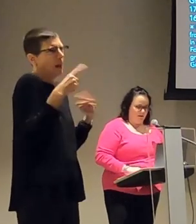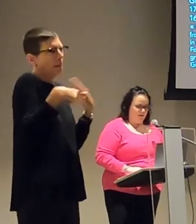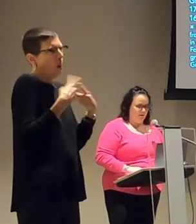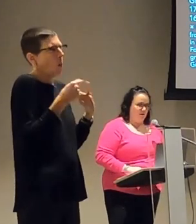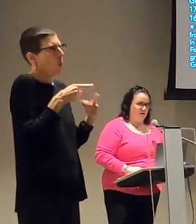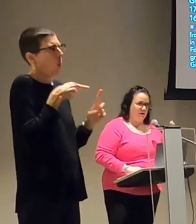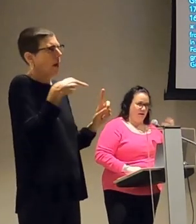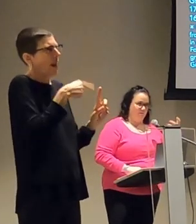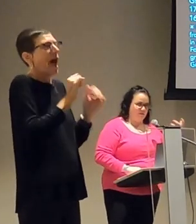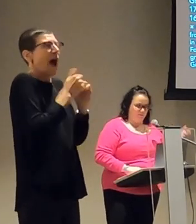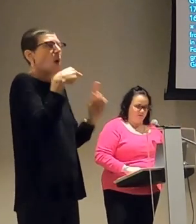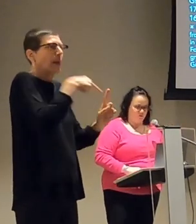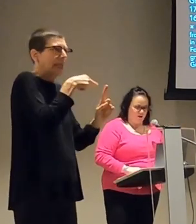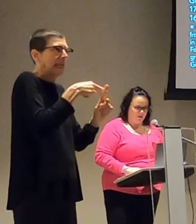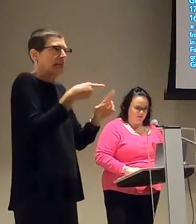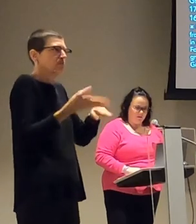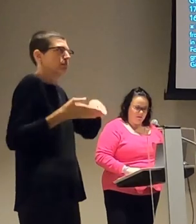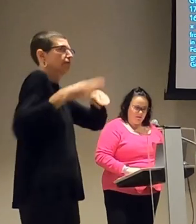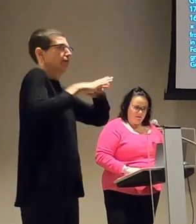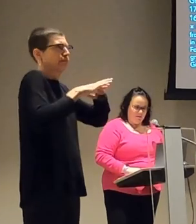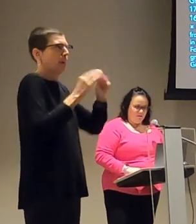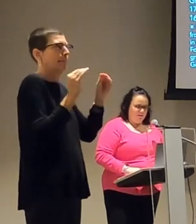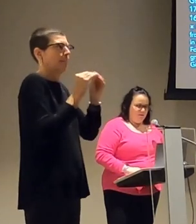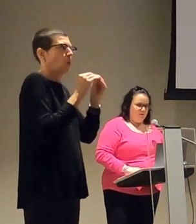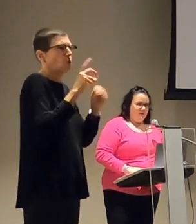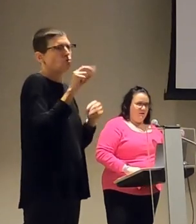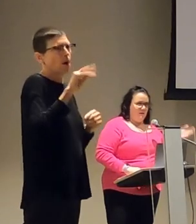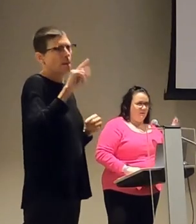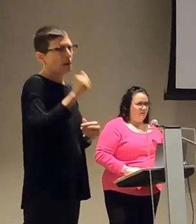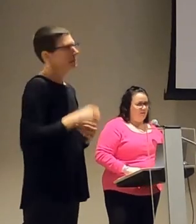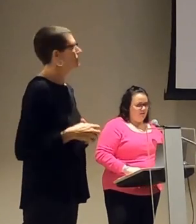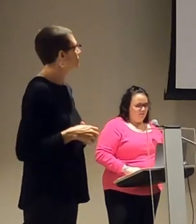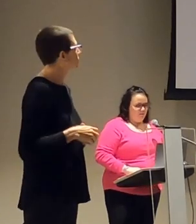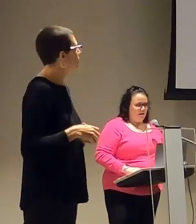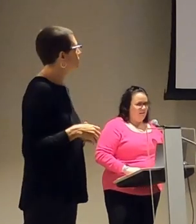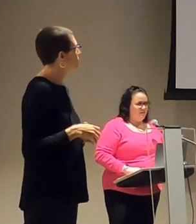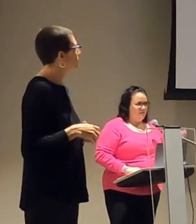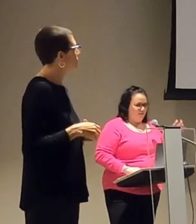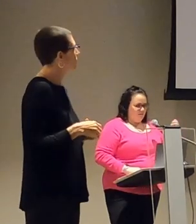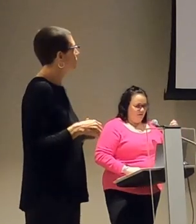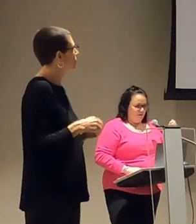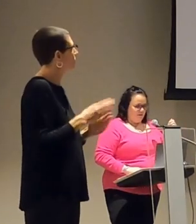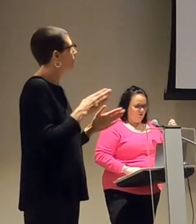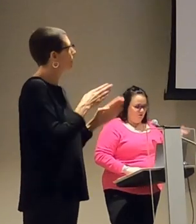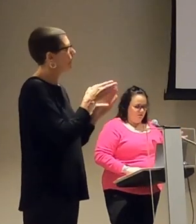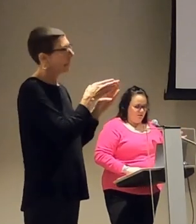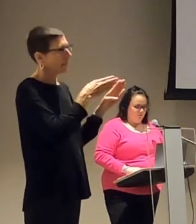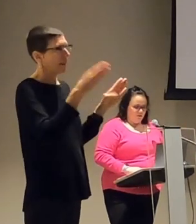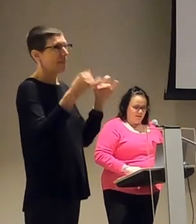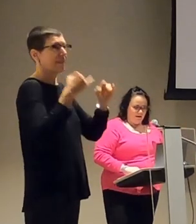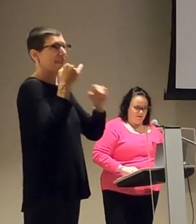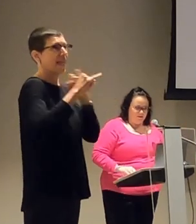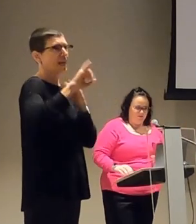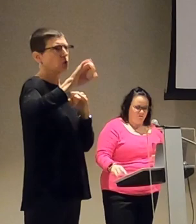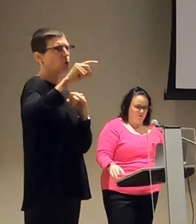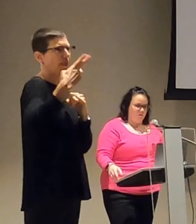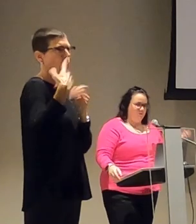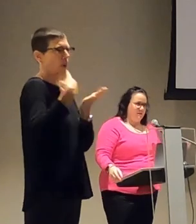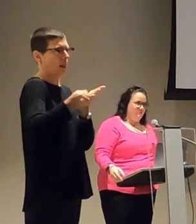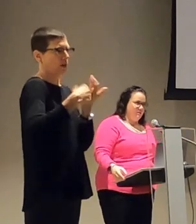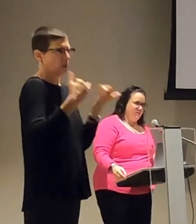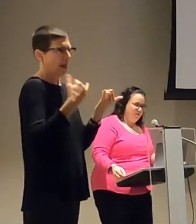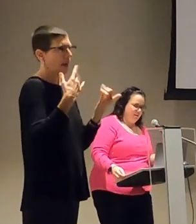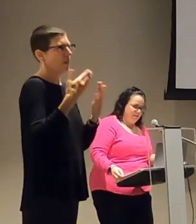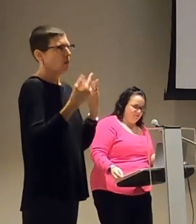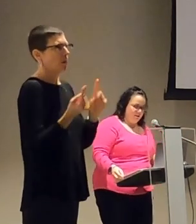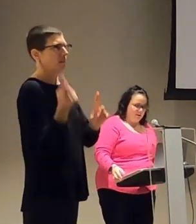about how he amps up the drama. And then the last Judith that we'll look at before we